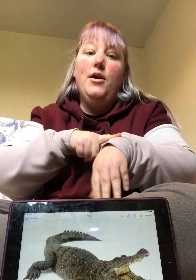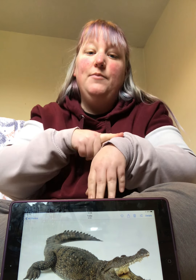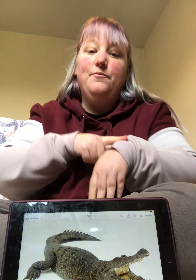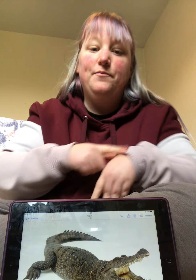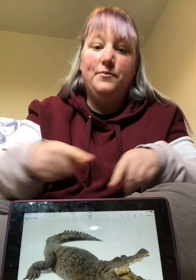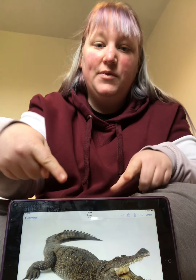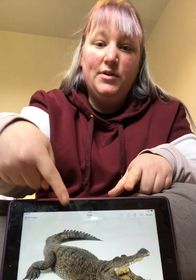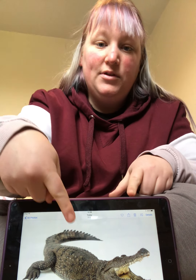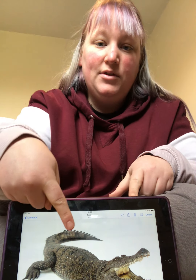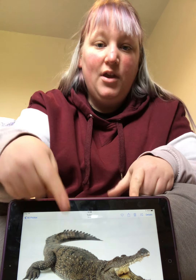time?